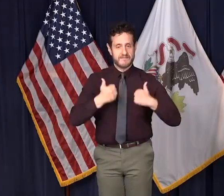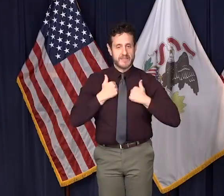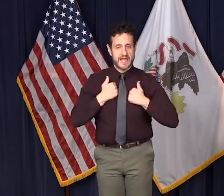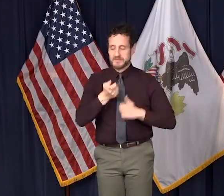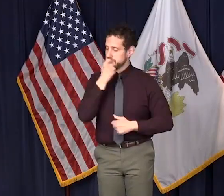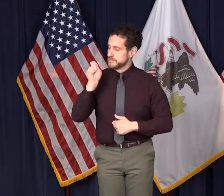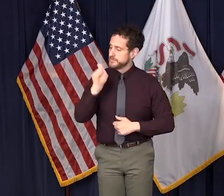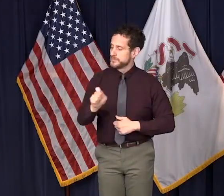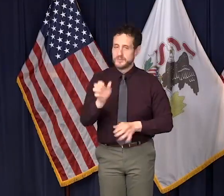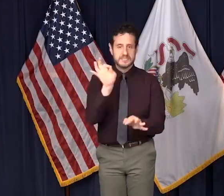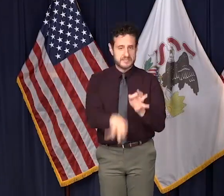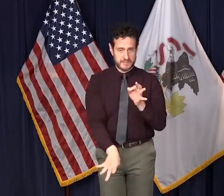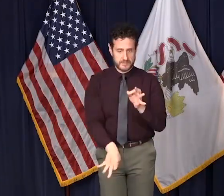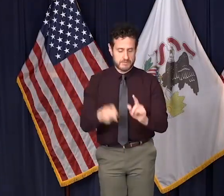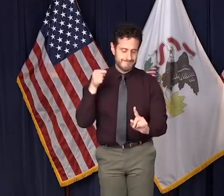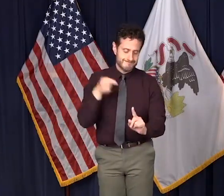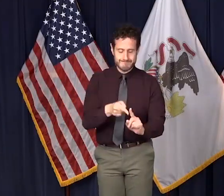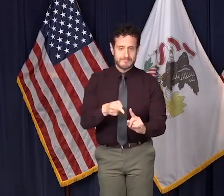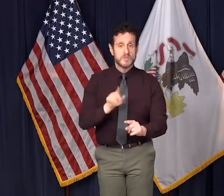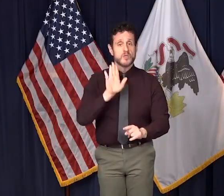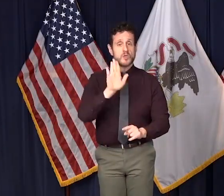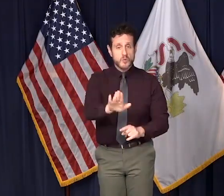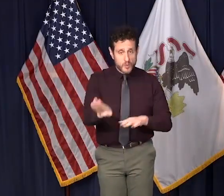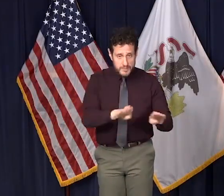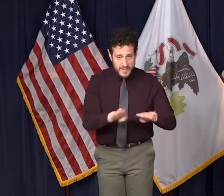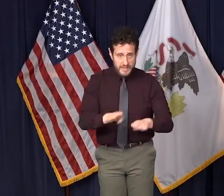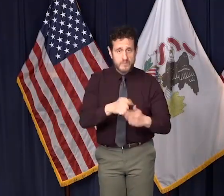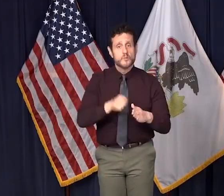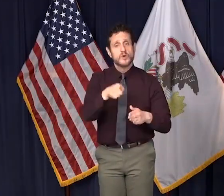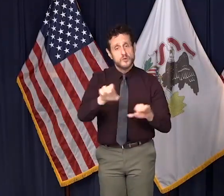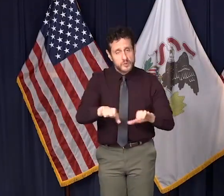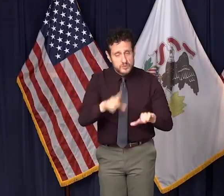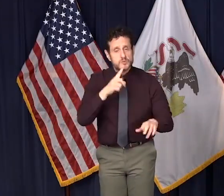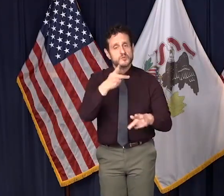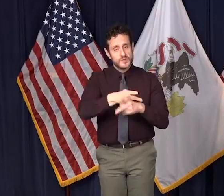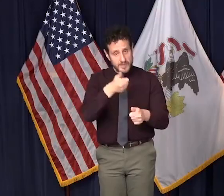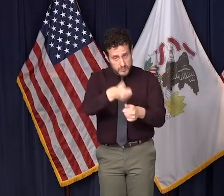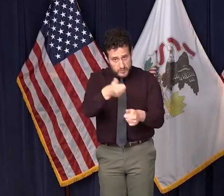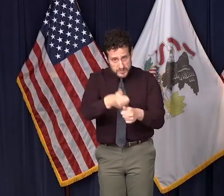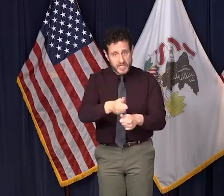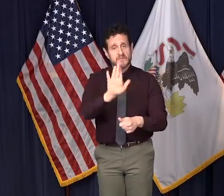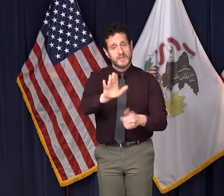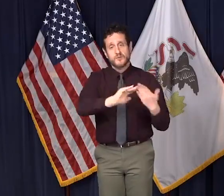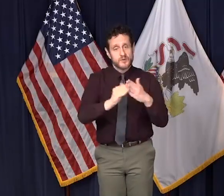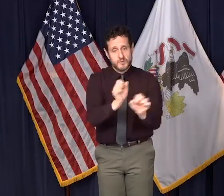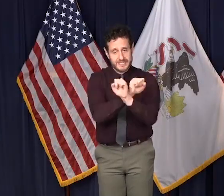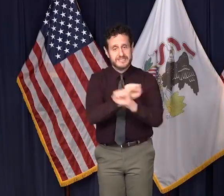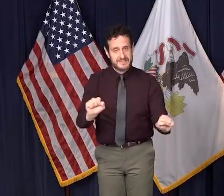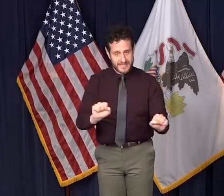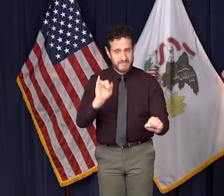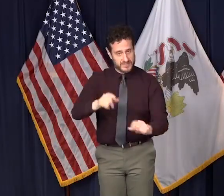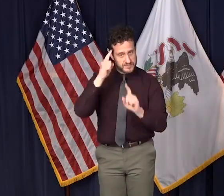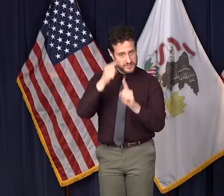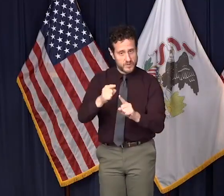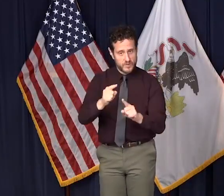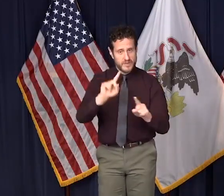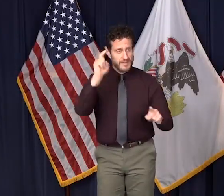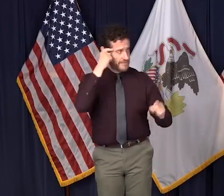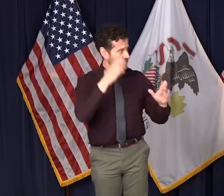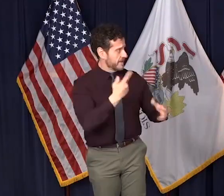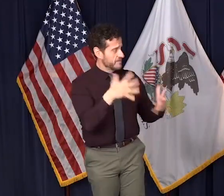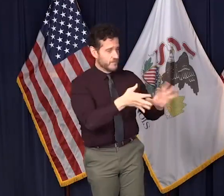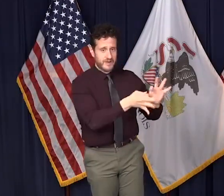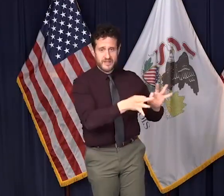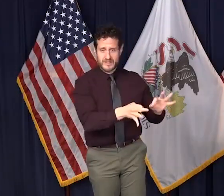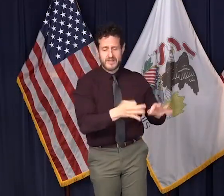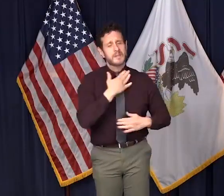simple. This is about your actions and what you can do to keep you and your community safe. As the governor said, please